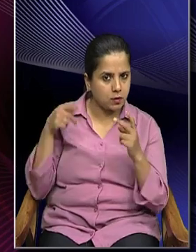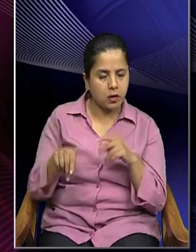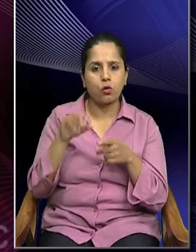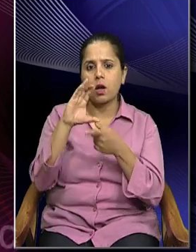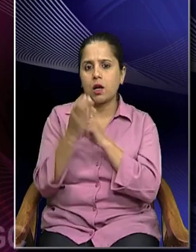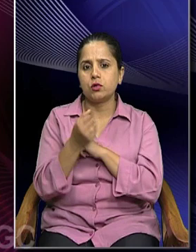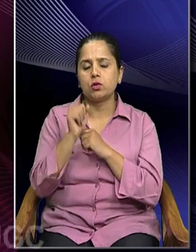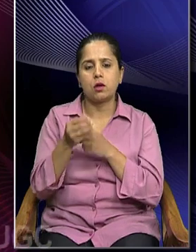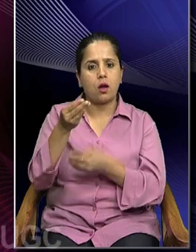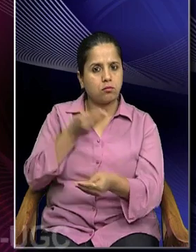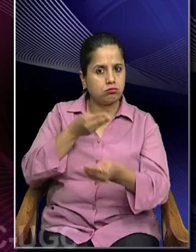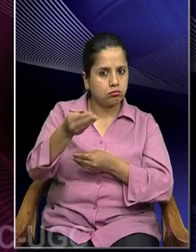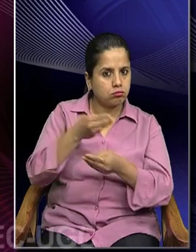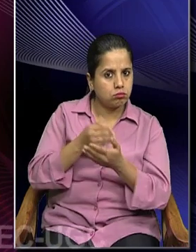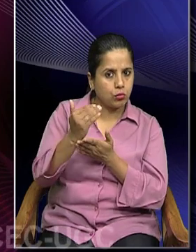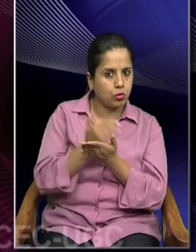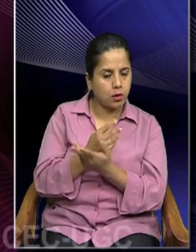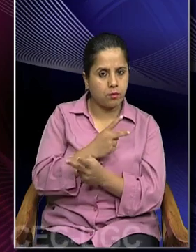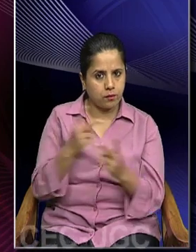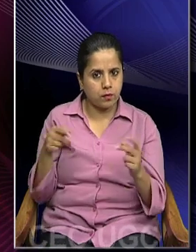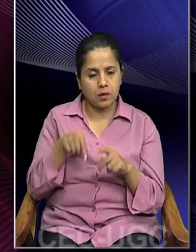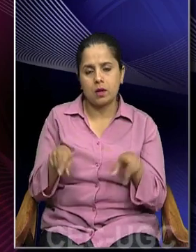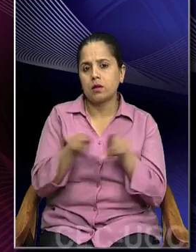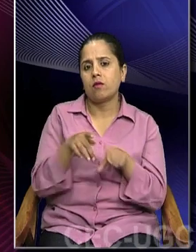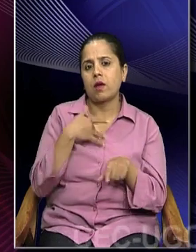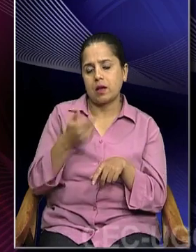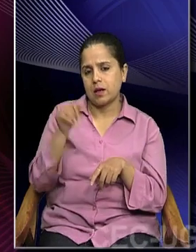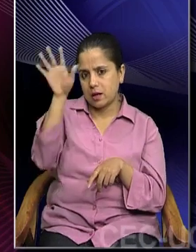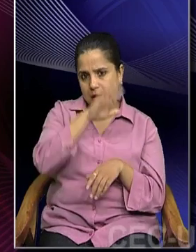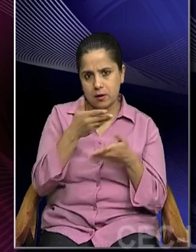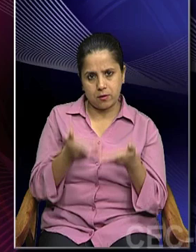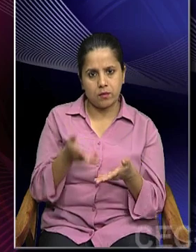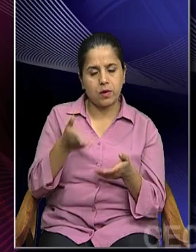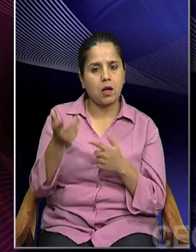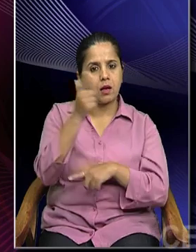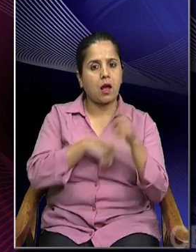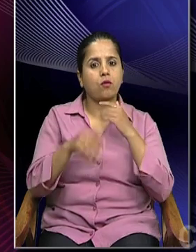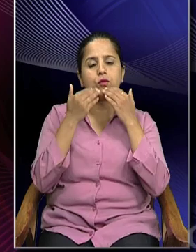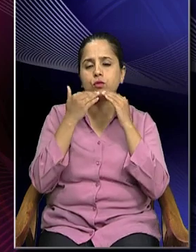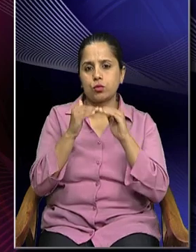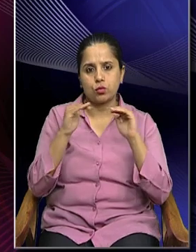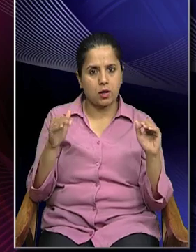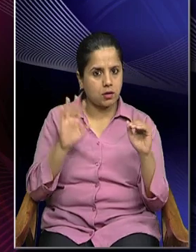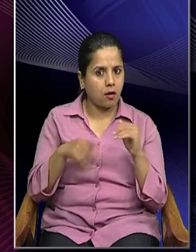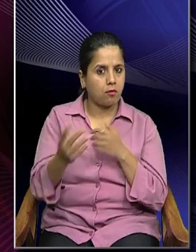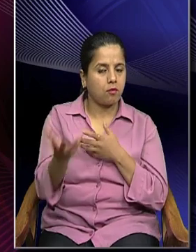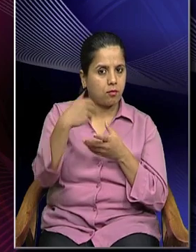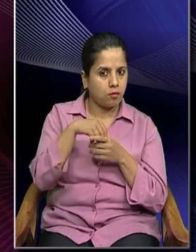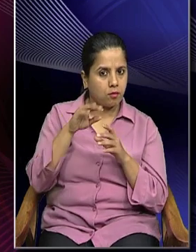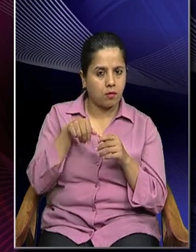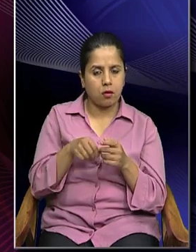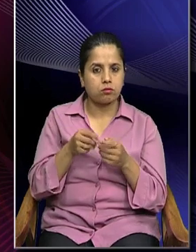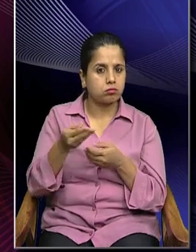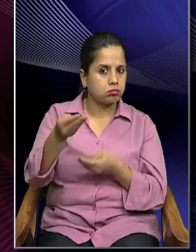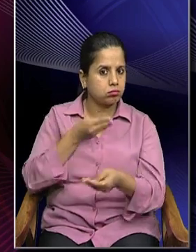cultural exchange programs. Like in India, the language students participate in an